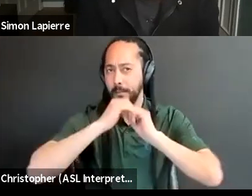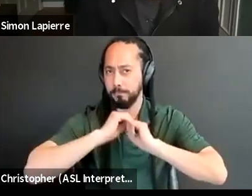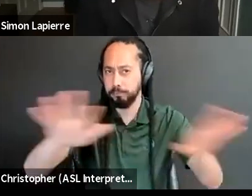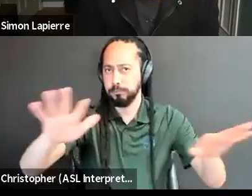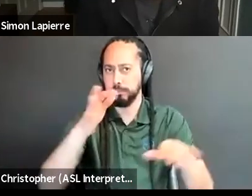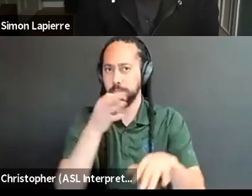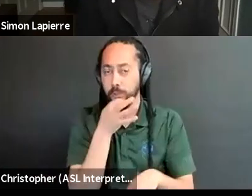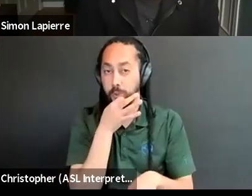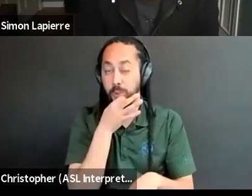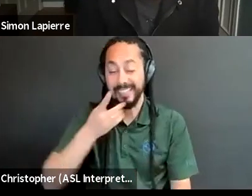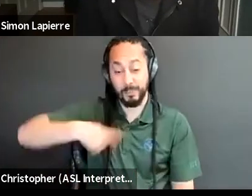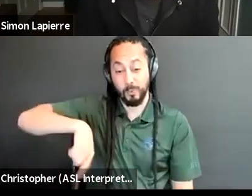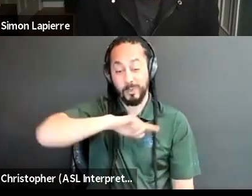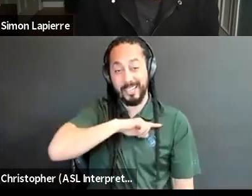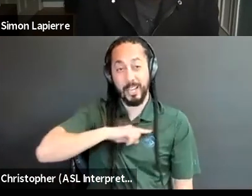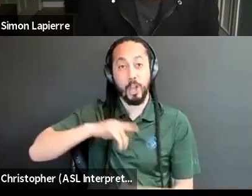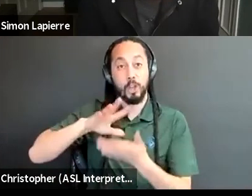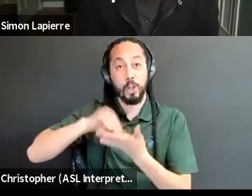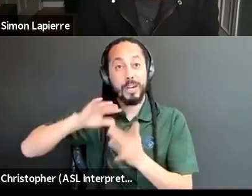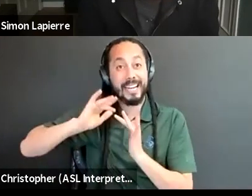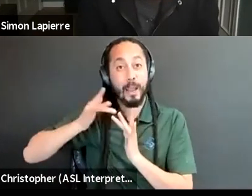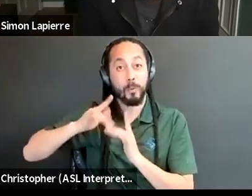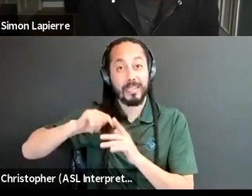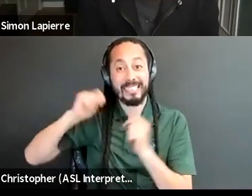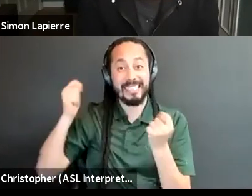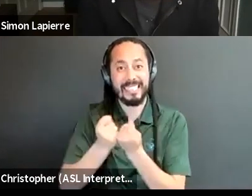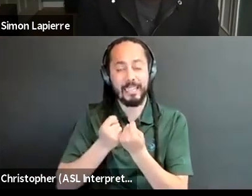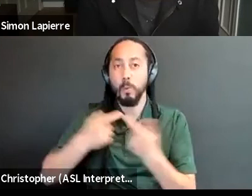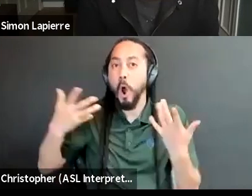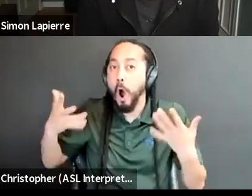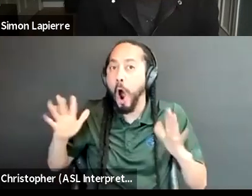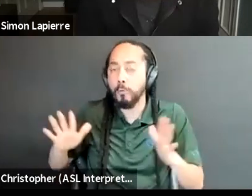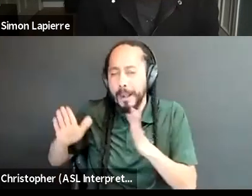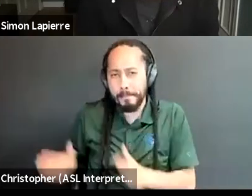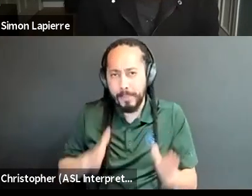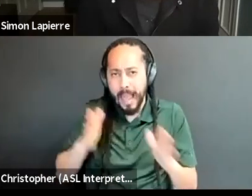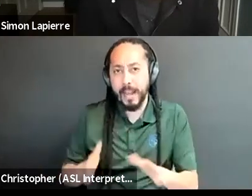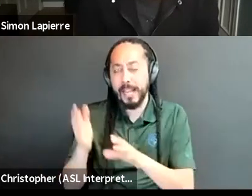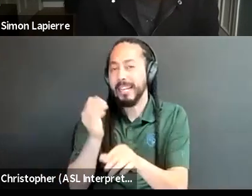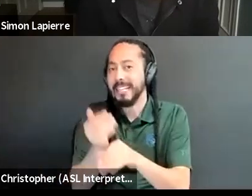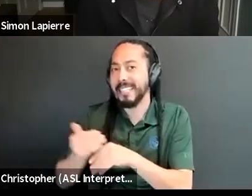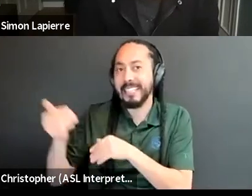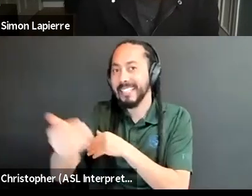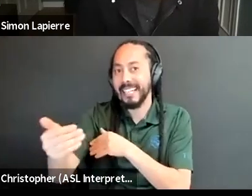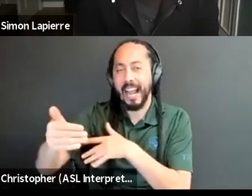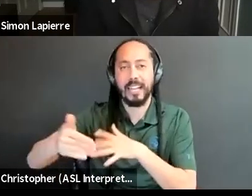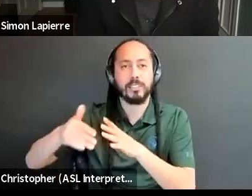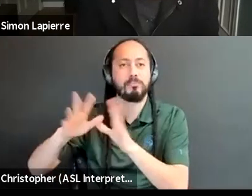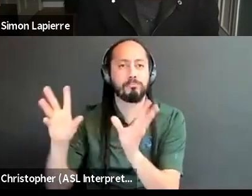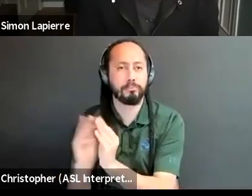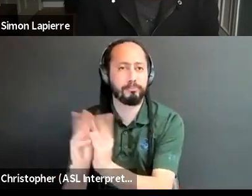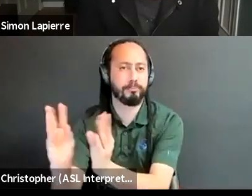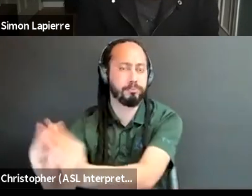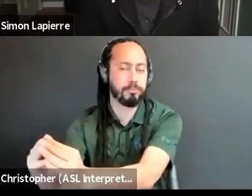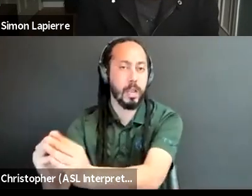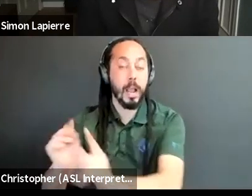Network team, we are busy preparing our next season of webinars. And so it's really important that